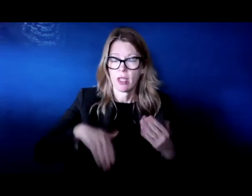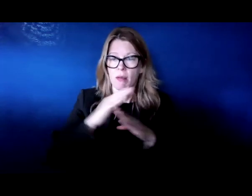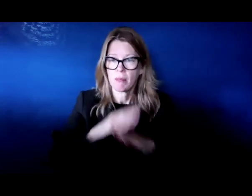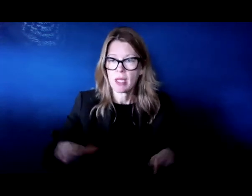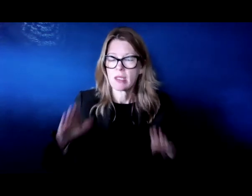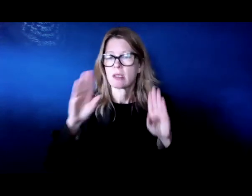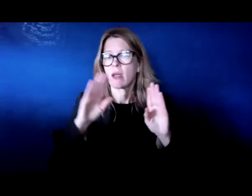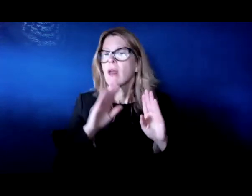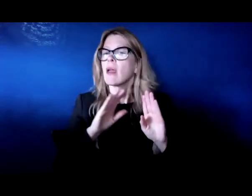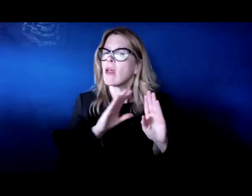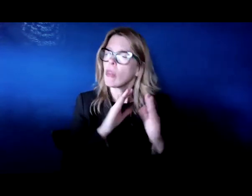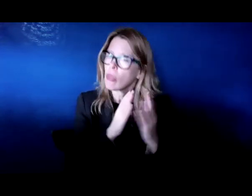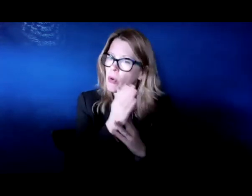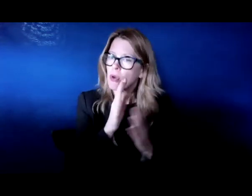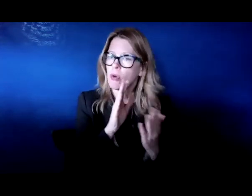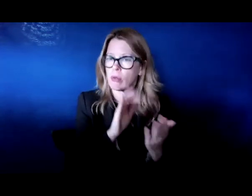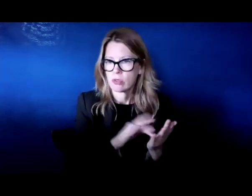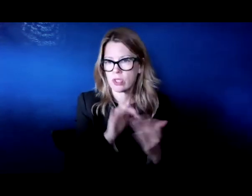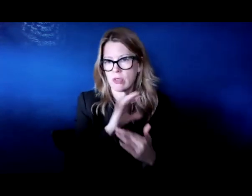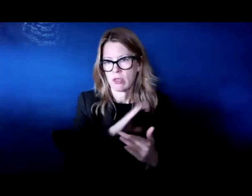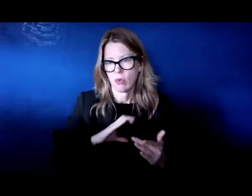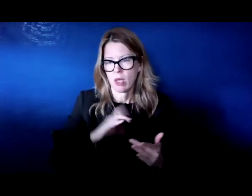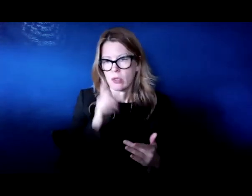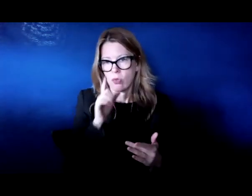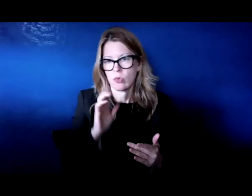Christ Jesus, our Savior. Amen.